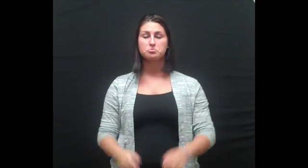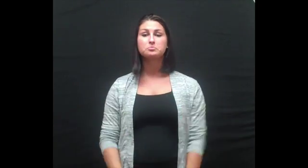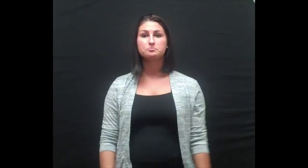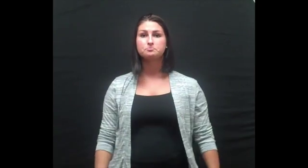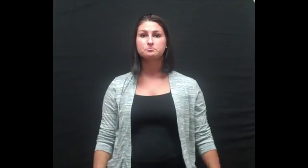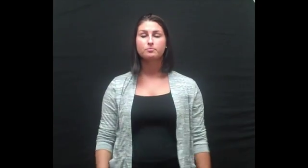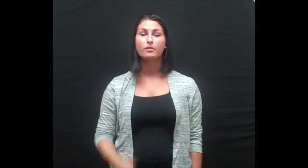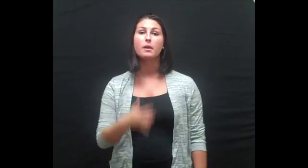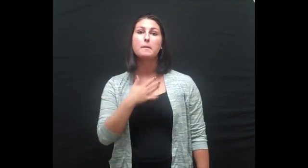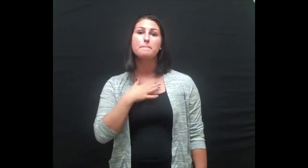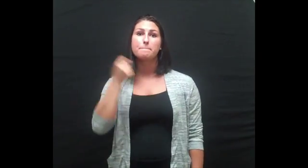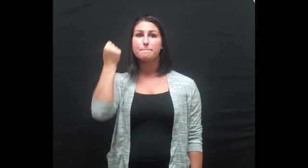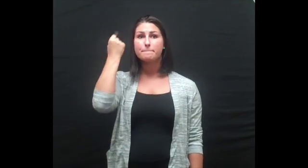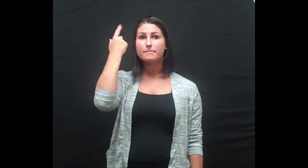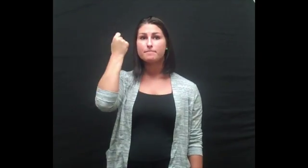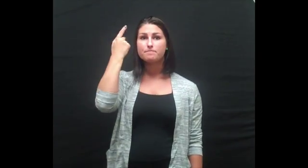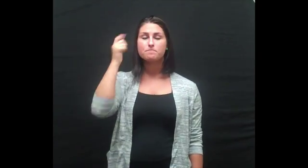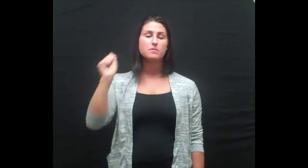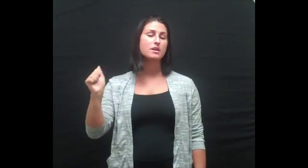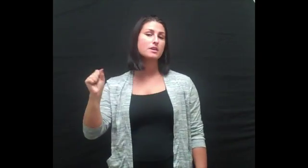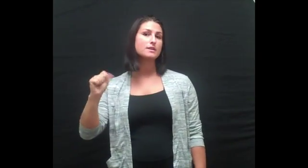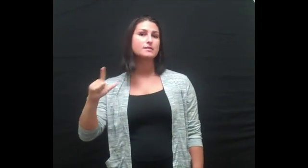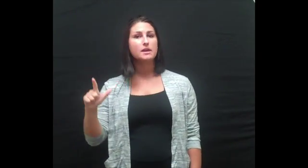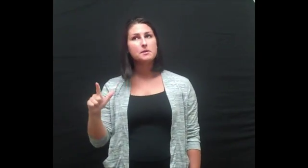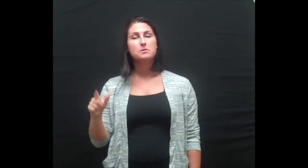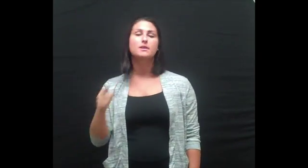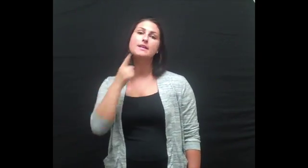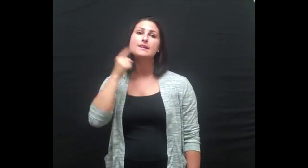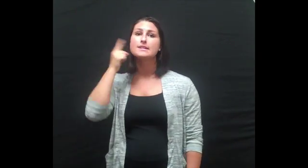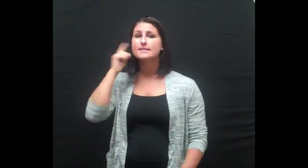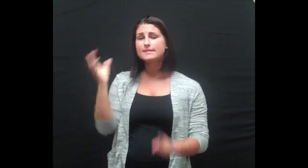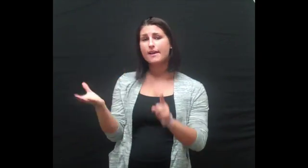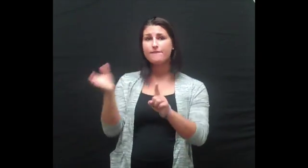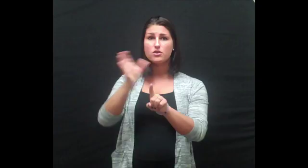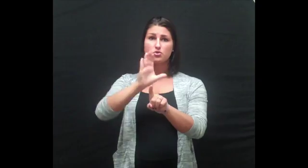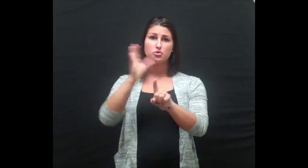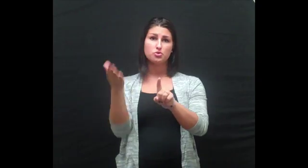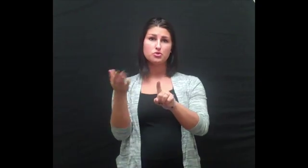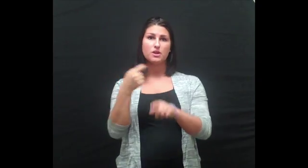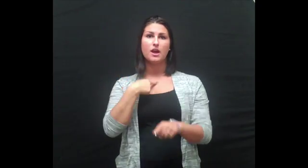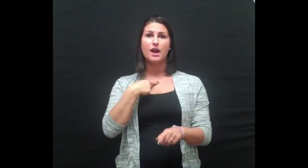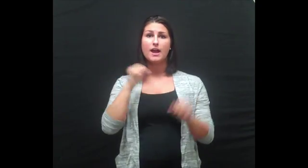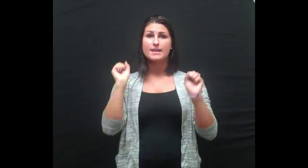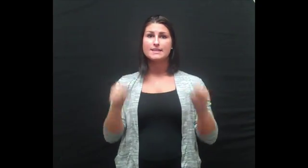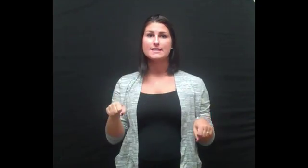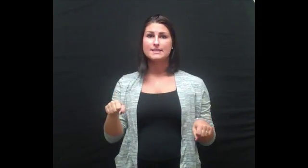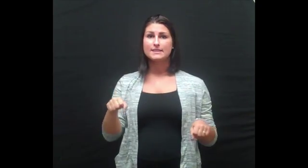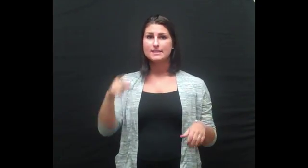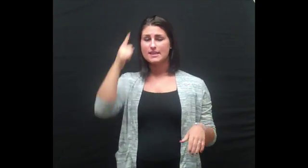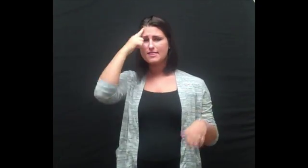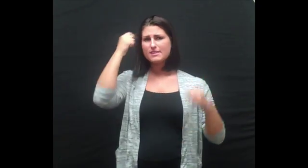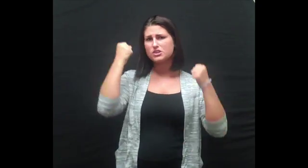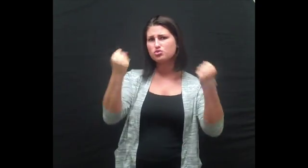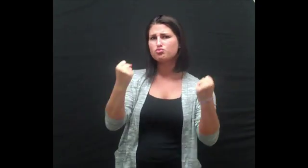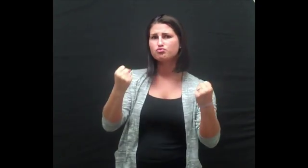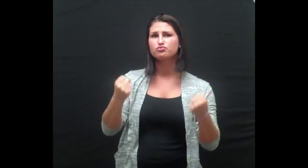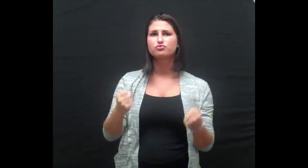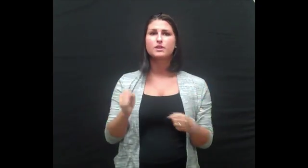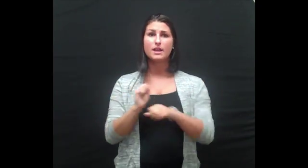through every inch of every individual in a very unique way. It's both things that you can see